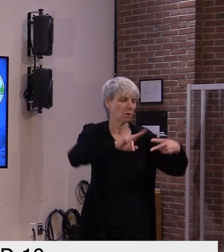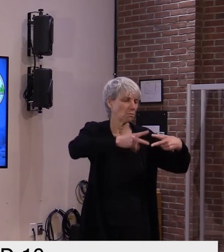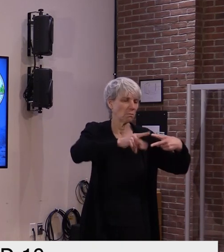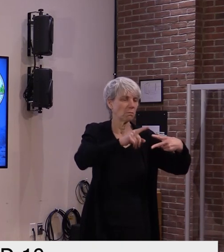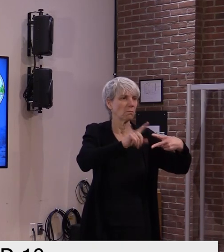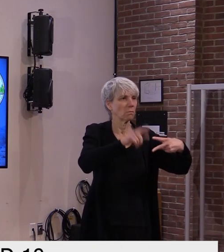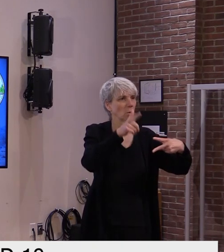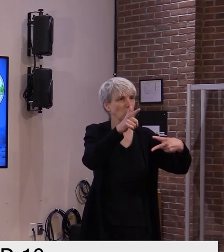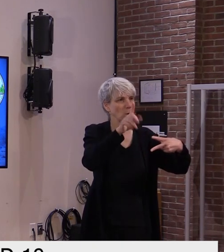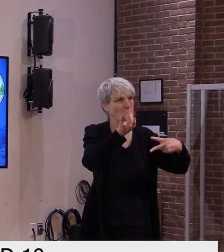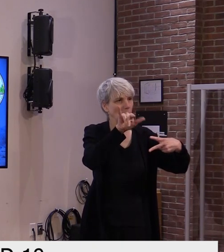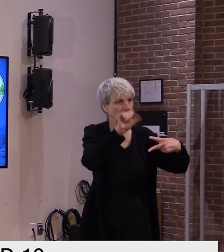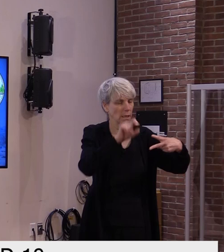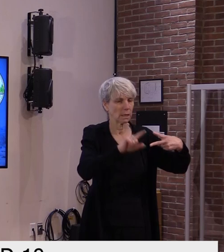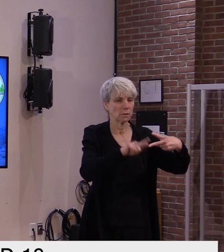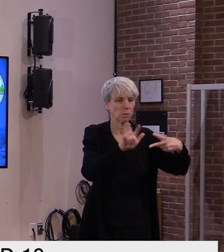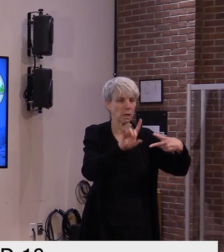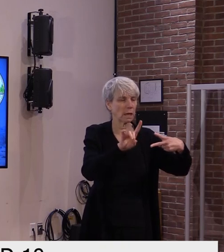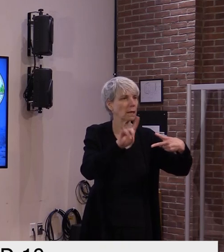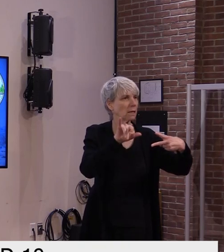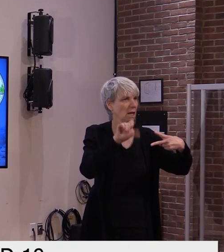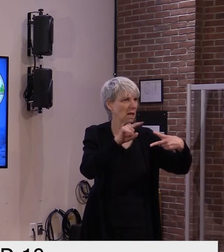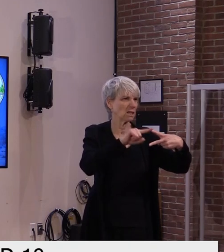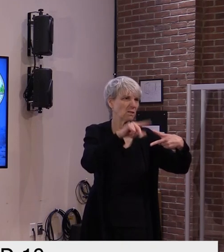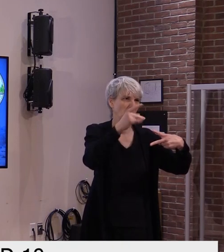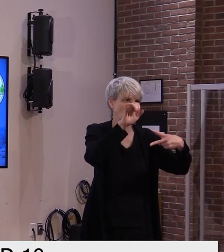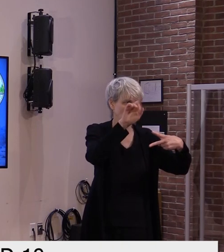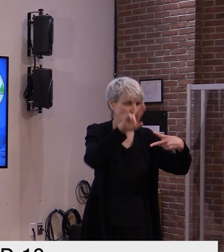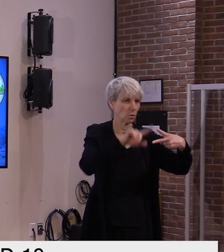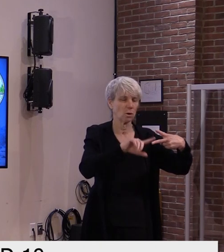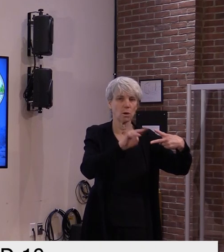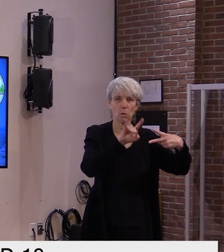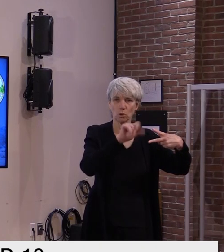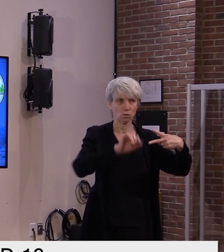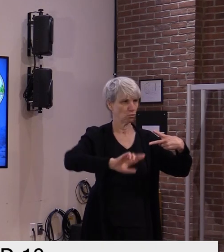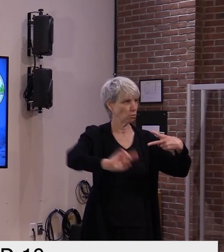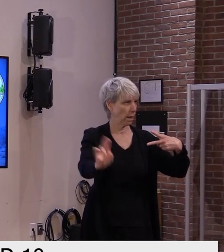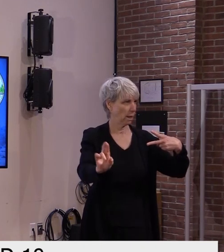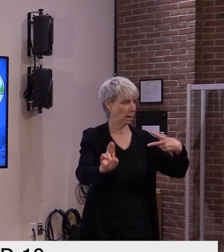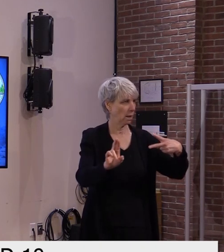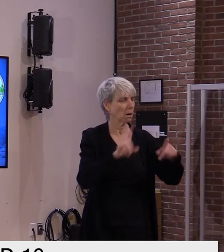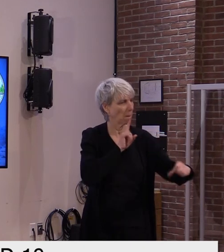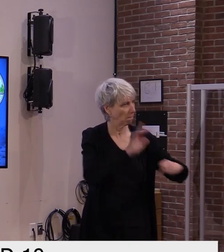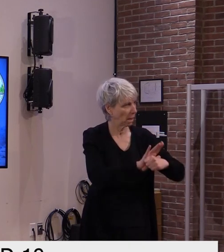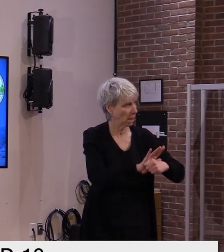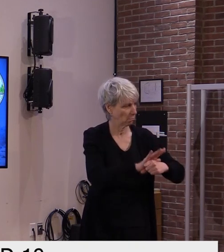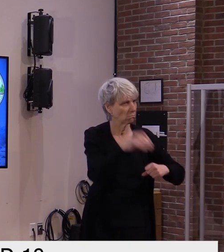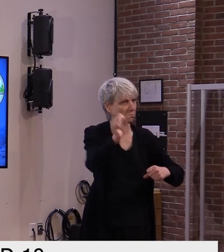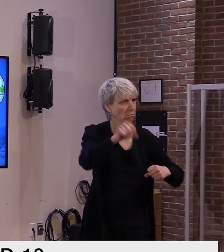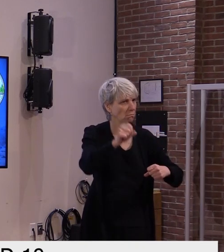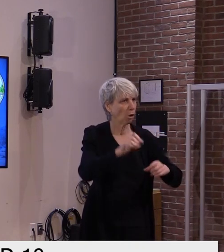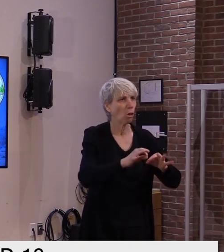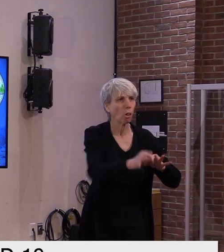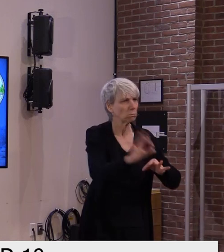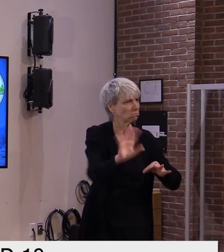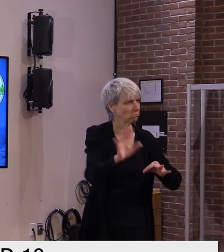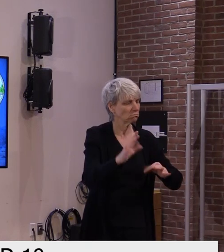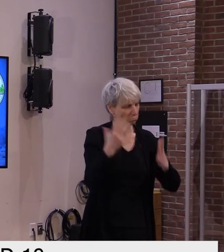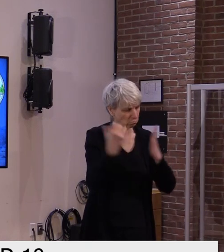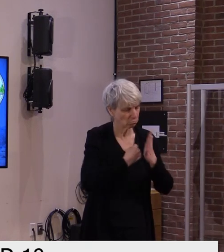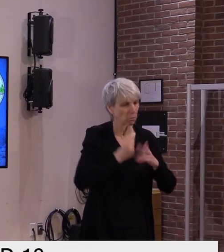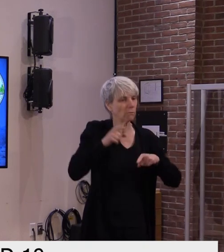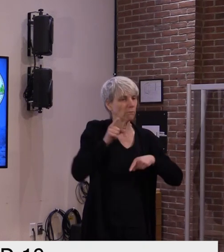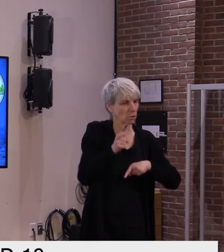through on that promise and the strategy that we rolled out to begin with. So we don't know what flexibility we'll